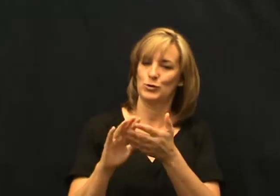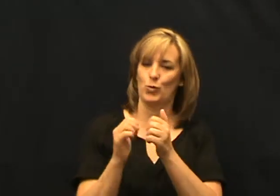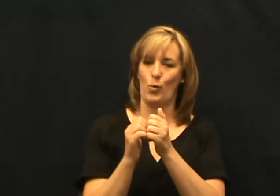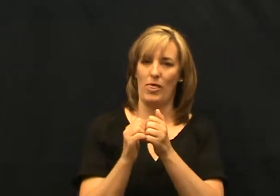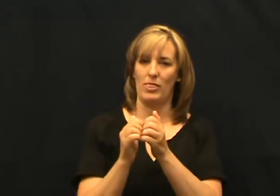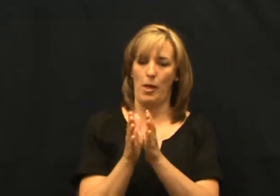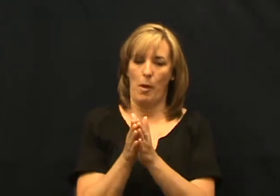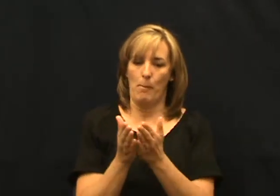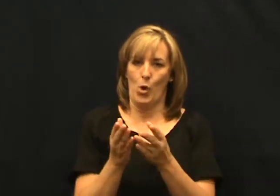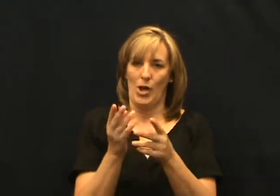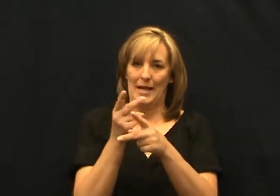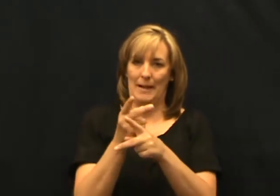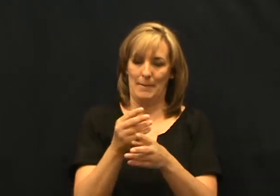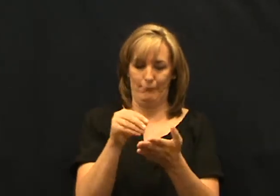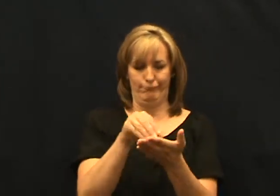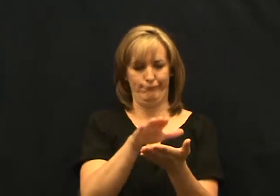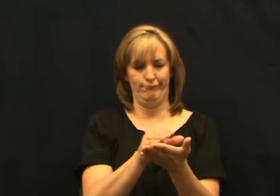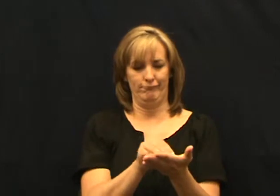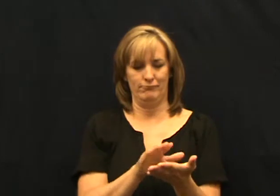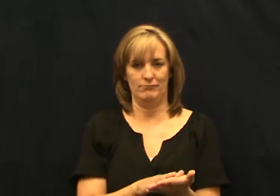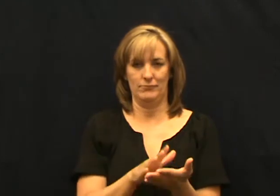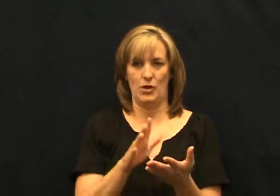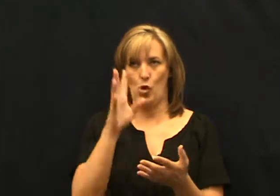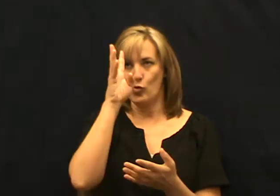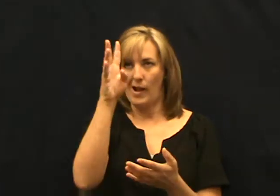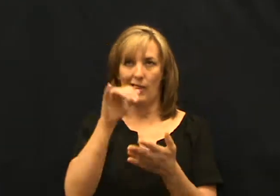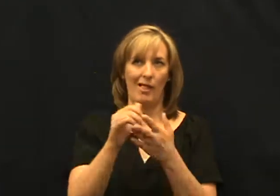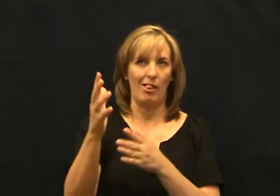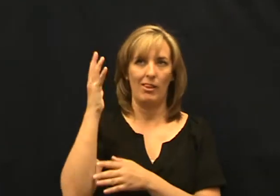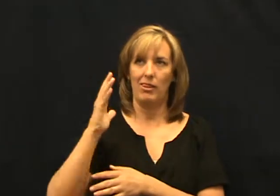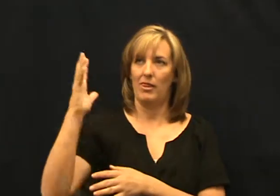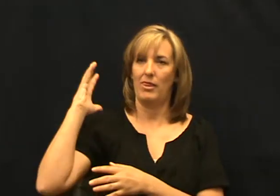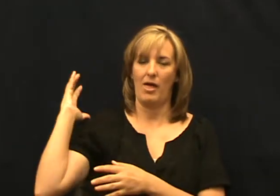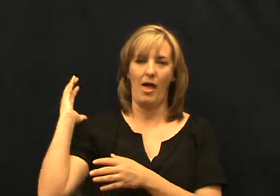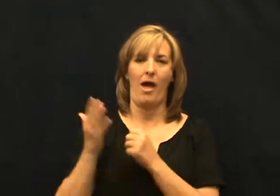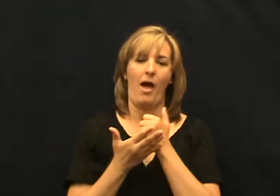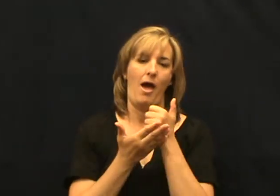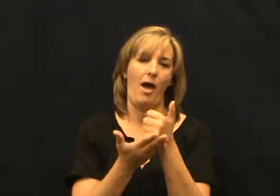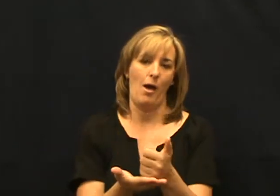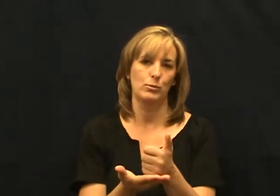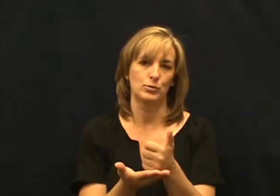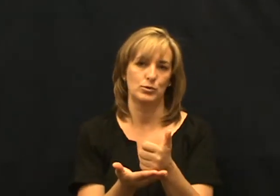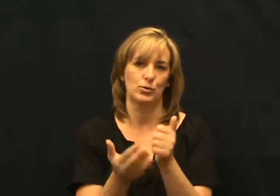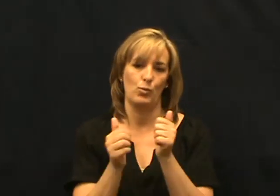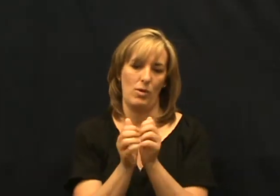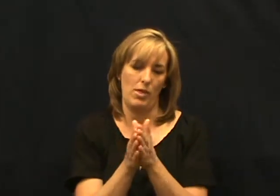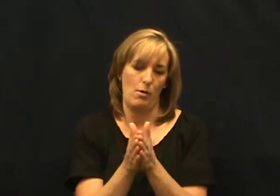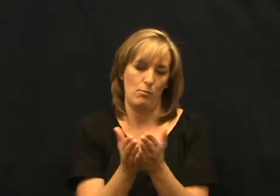ago and helps us keep track of our books. Stockholders' equity,